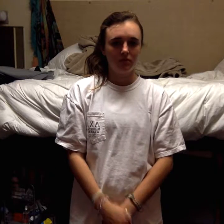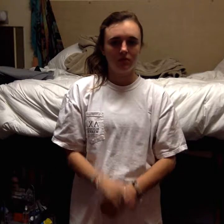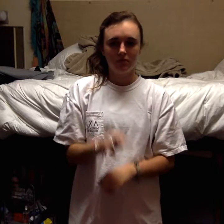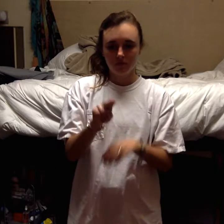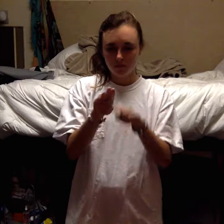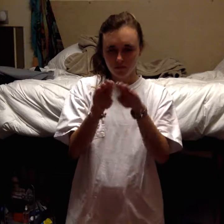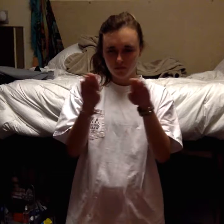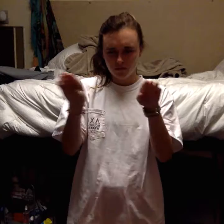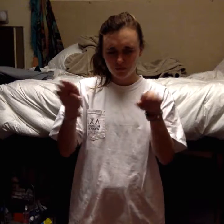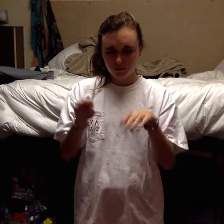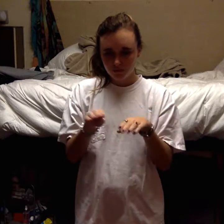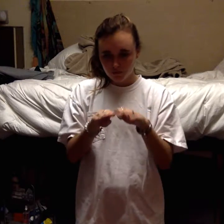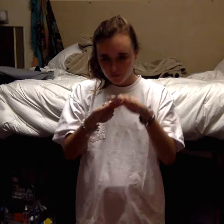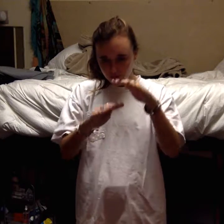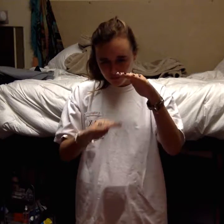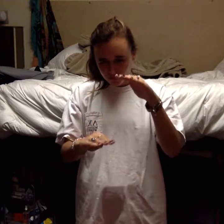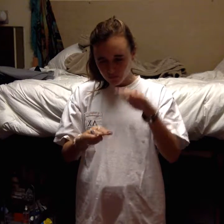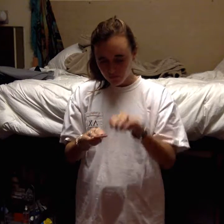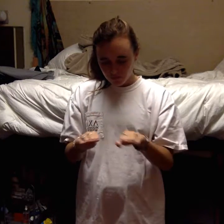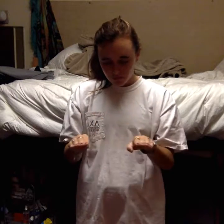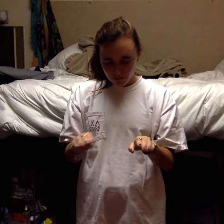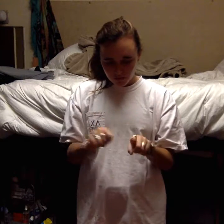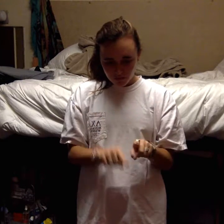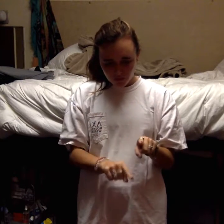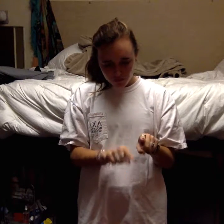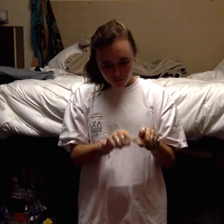Measuring up 2 inches and put a dot.